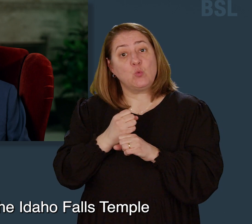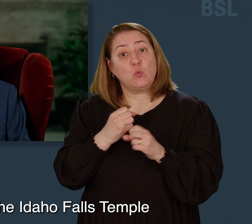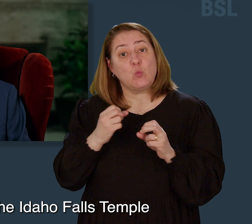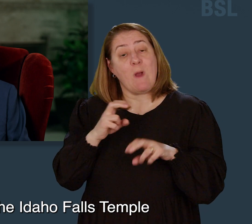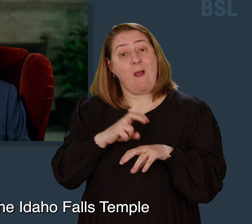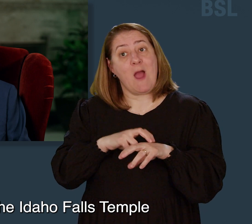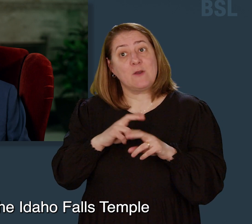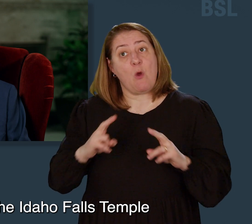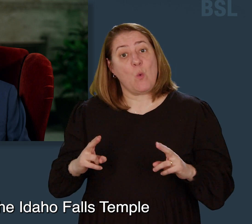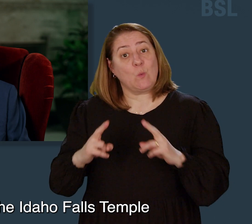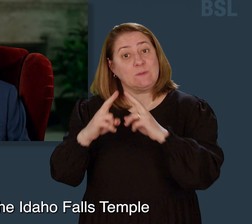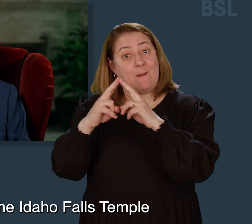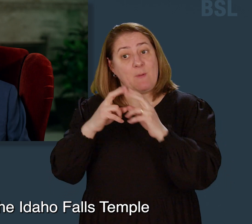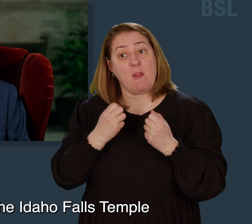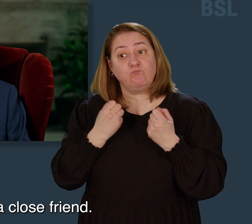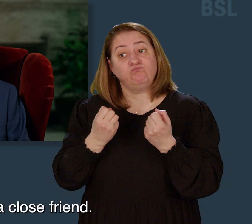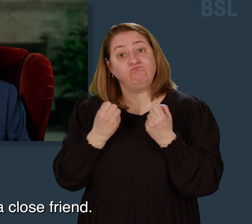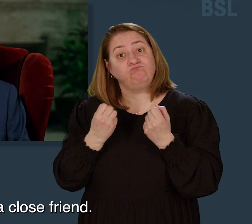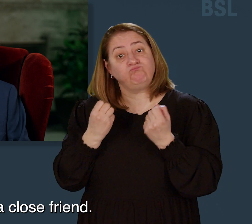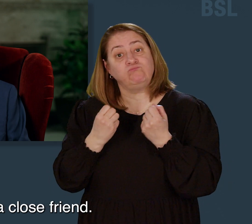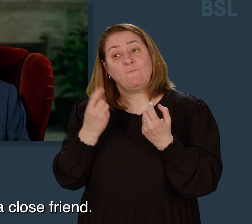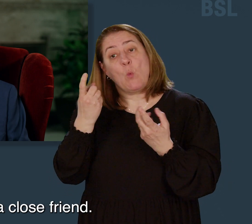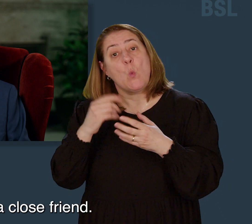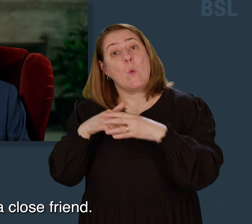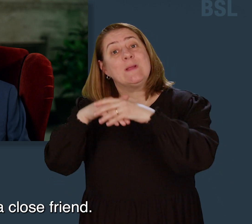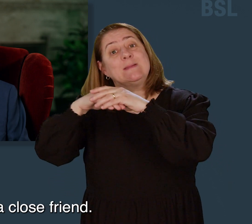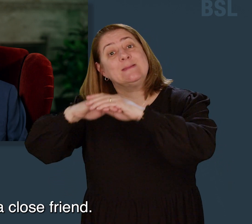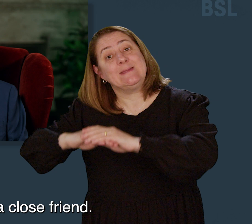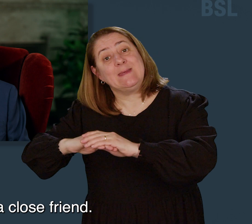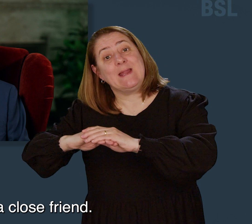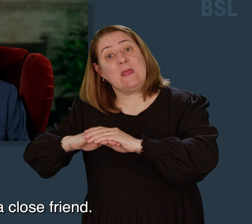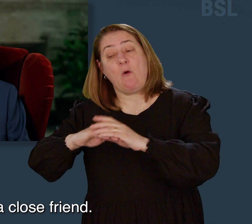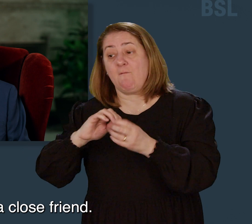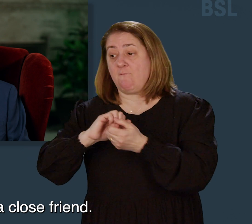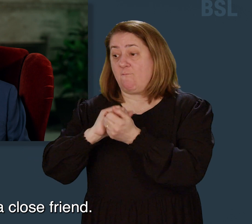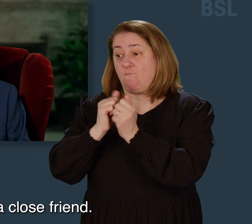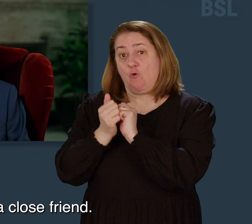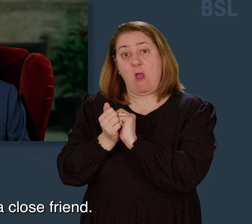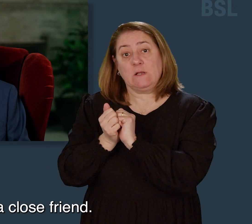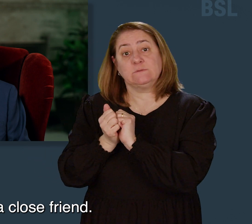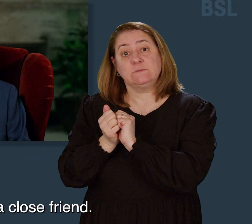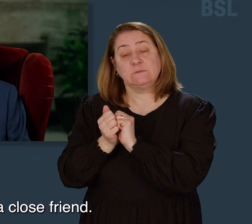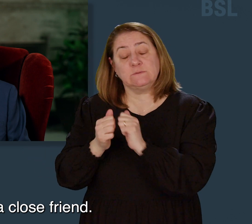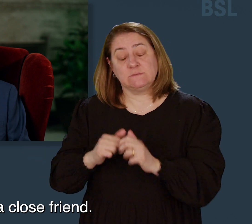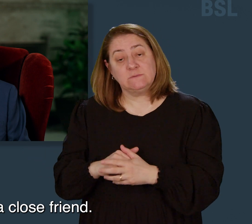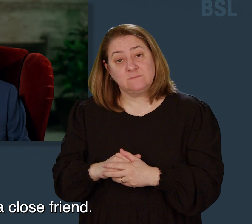Idaho Falls Temple to attend the sealing of a close friend.